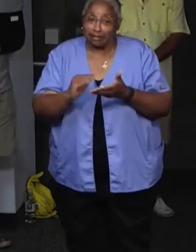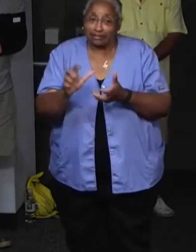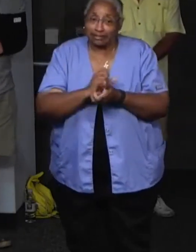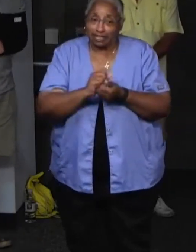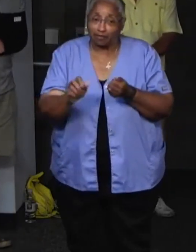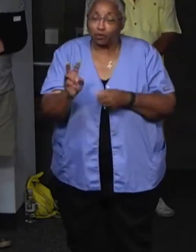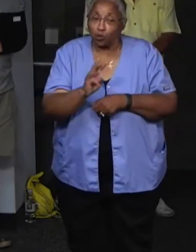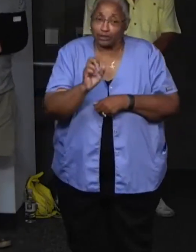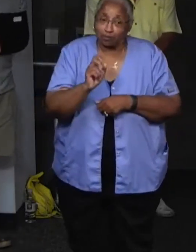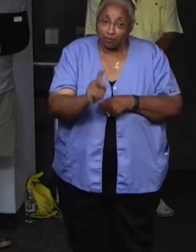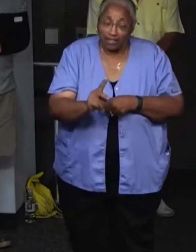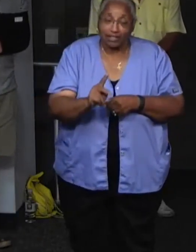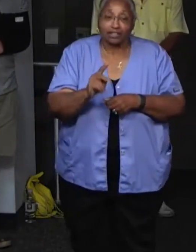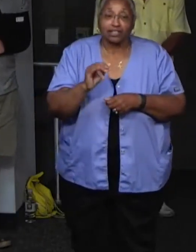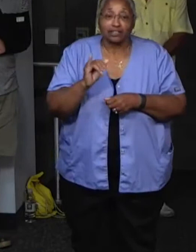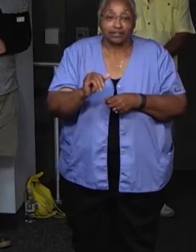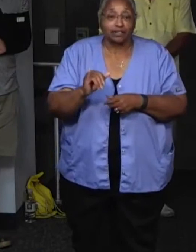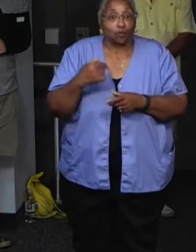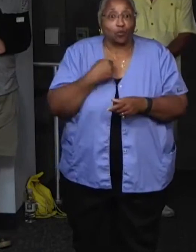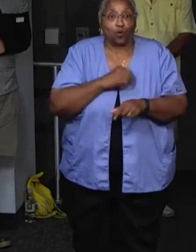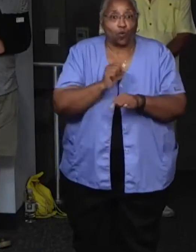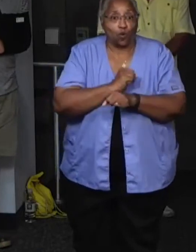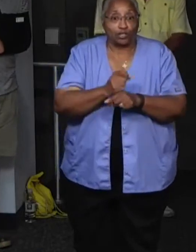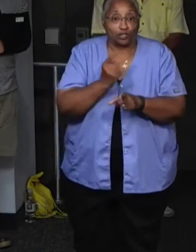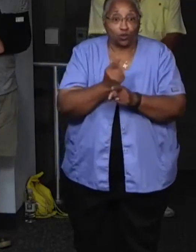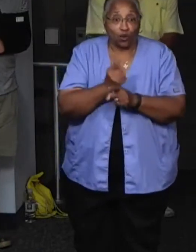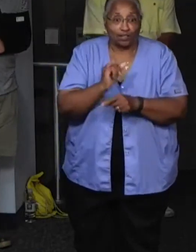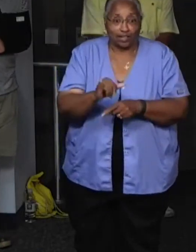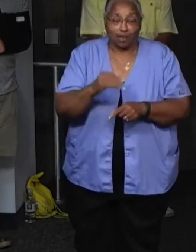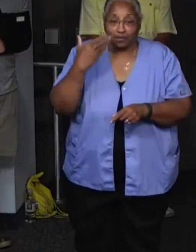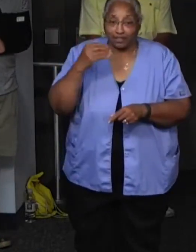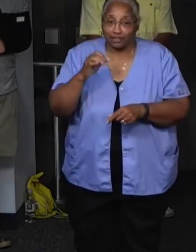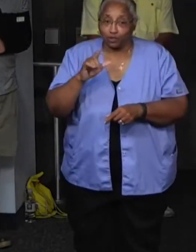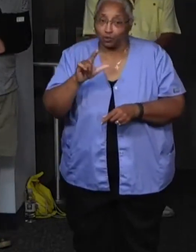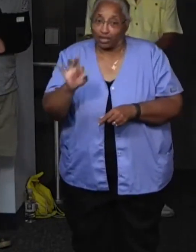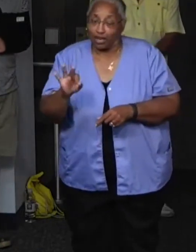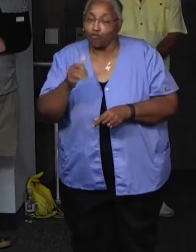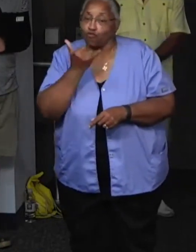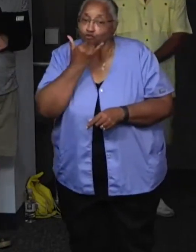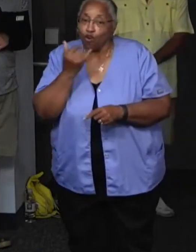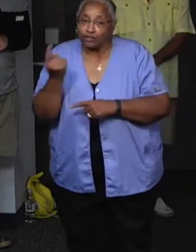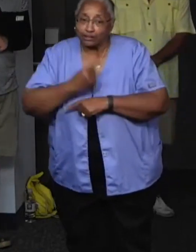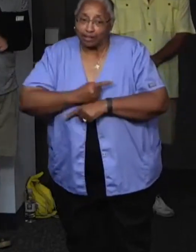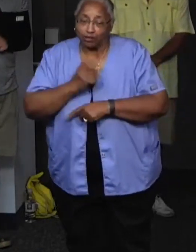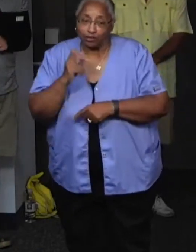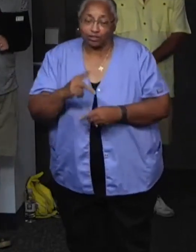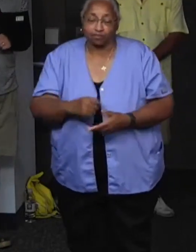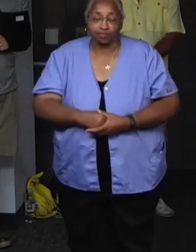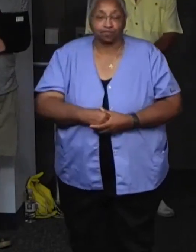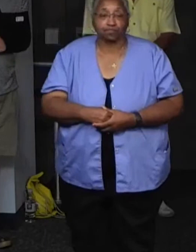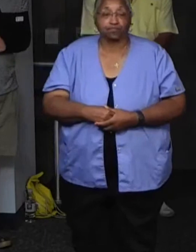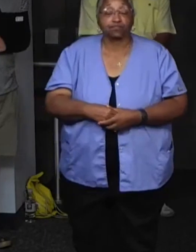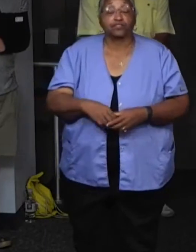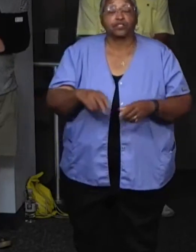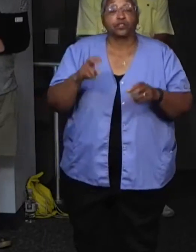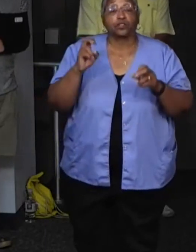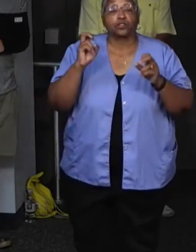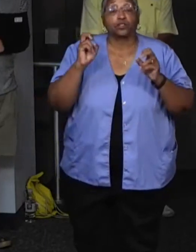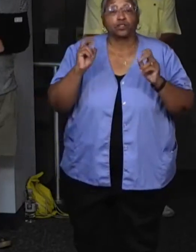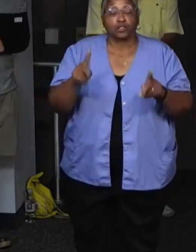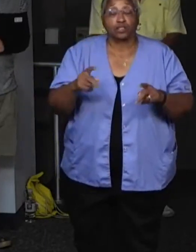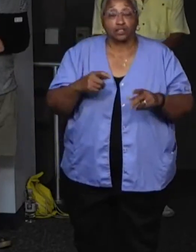glitch, and we are working to correct that. So I'll get into the report now real quick. I will start with just some